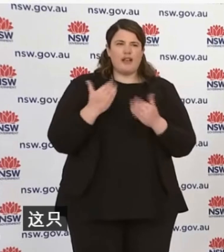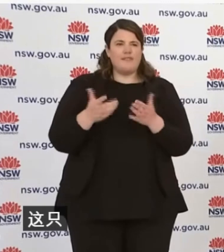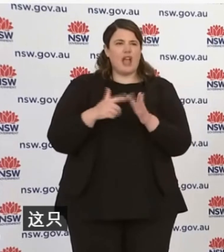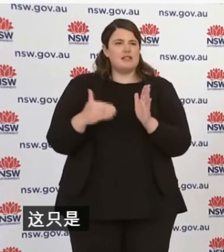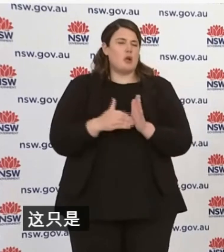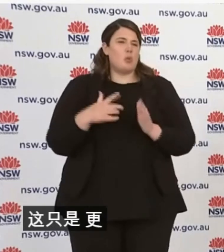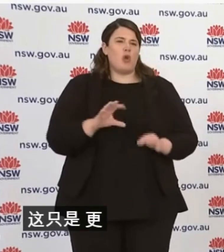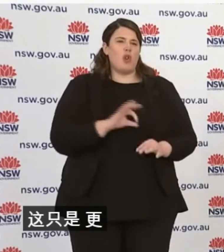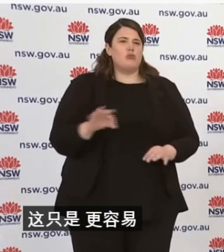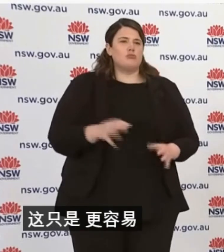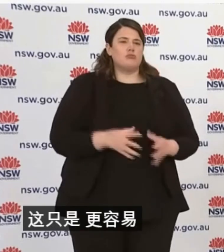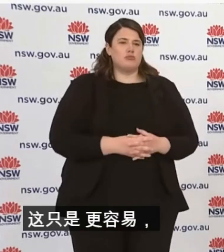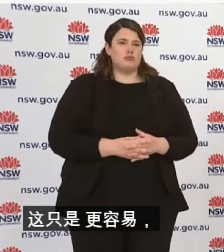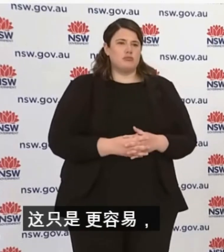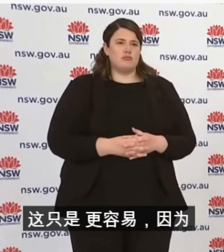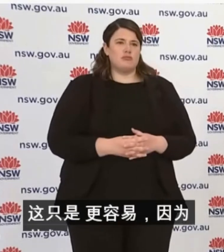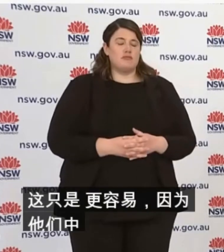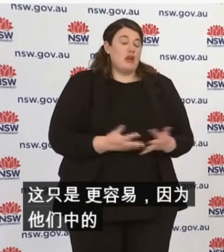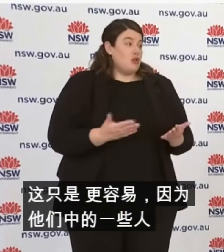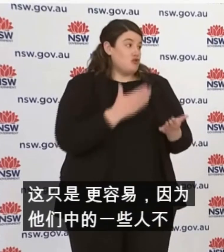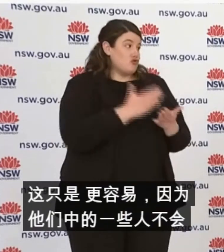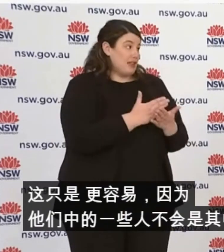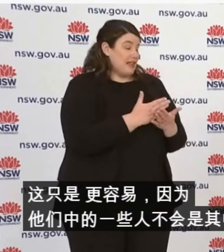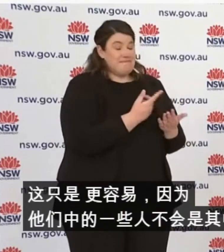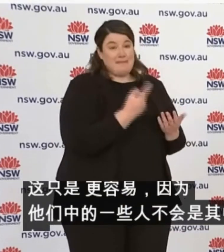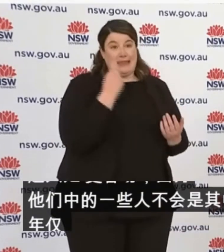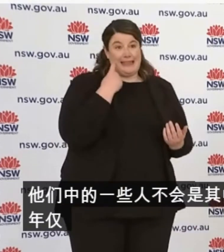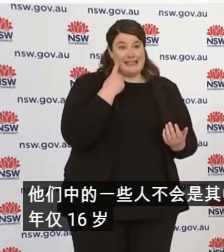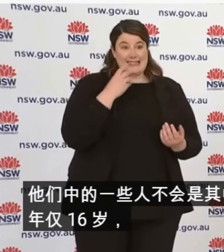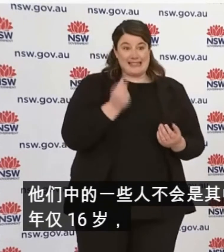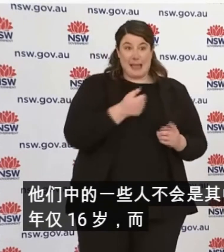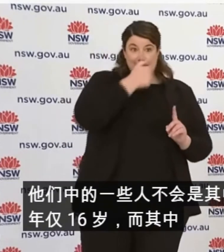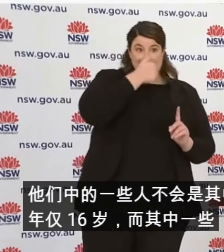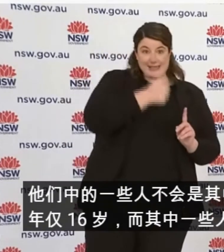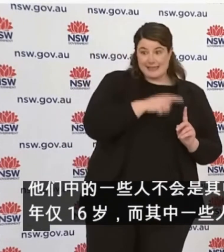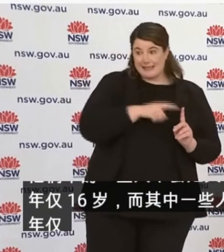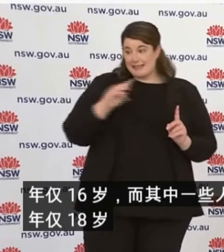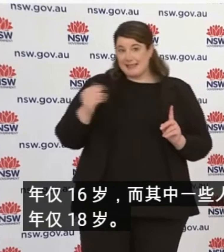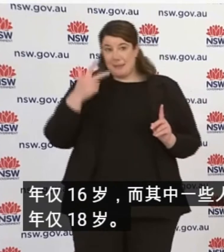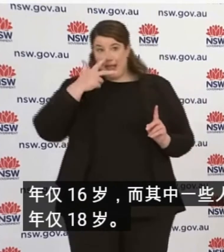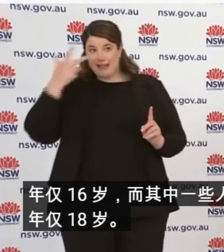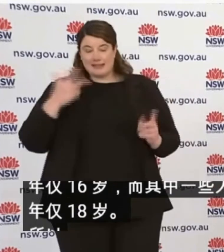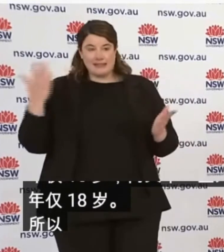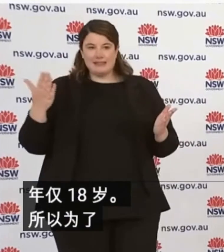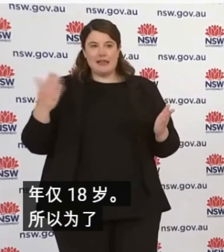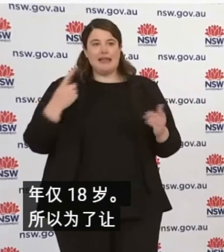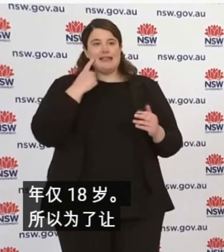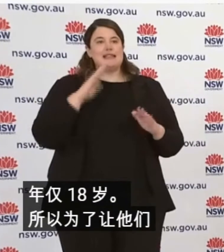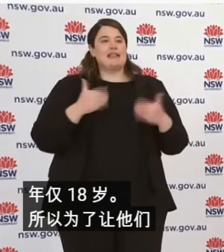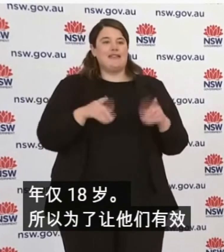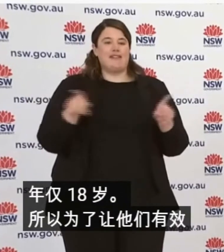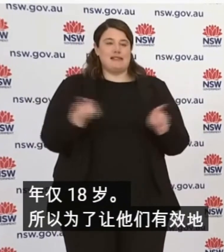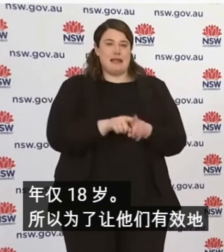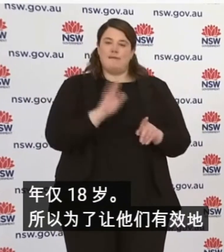just easier because many of them won't be. Some of them will be as young as 16 and some of them will be as young as 18. So in order